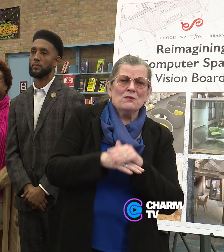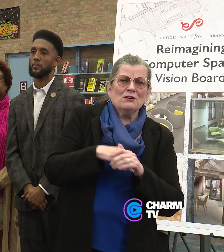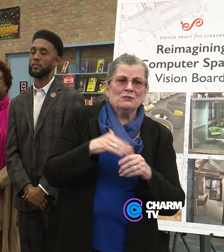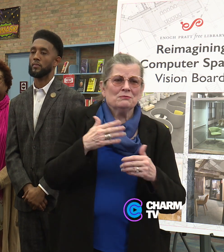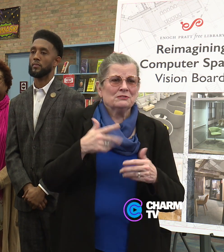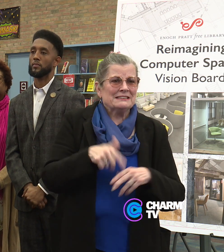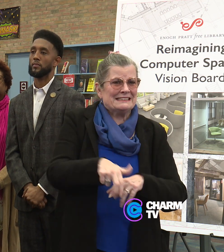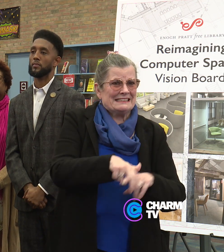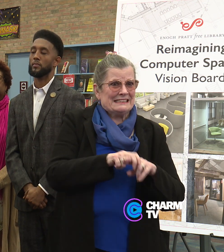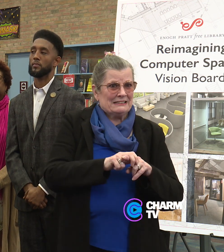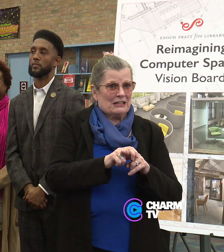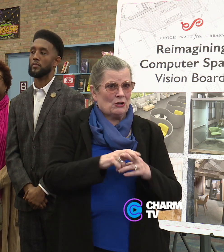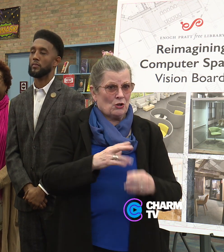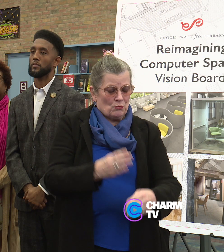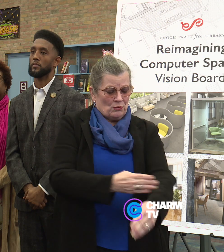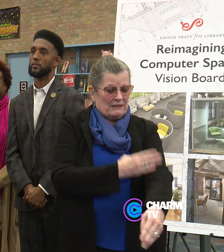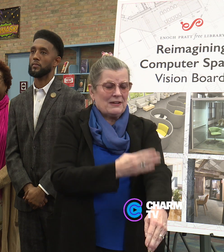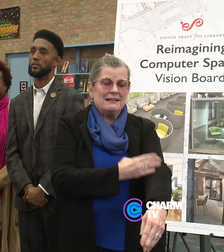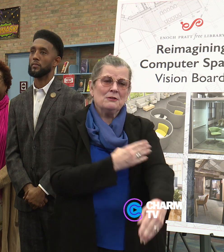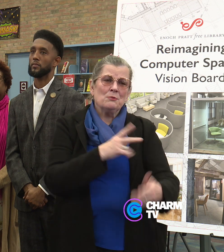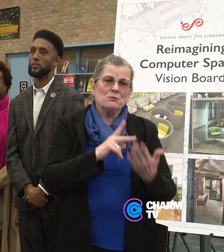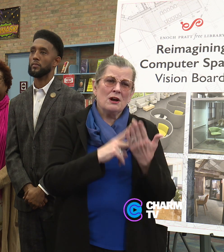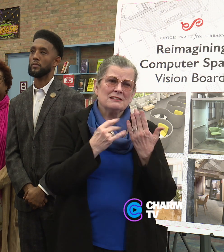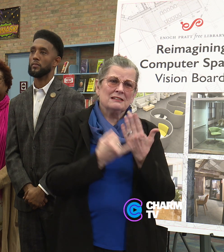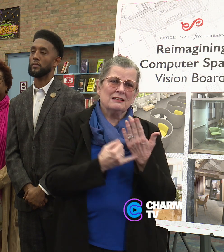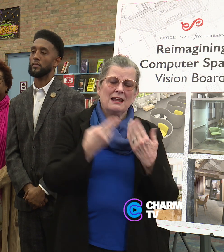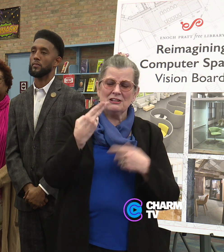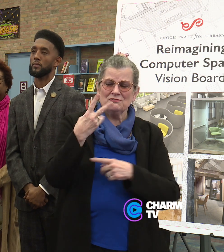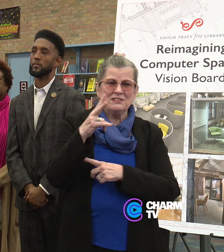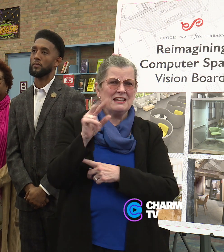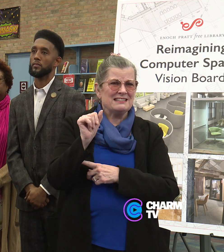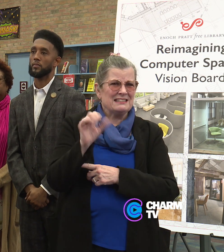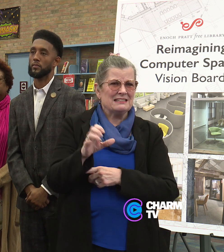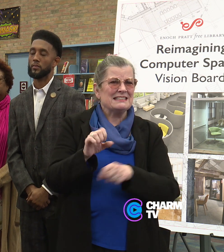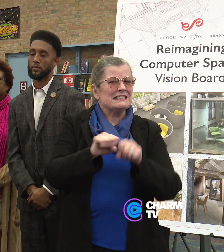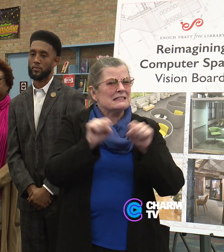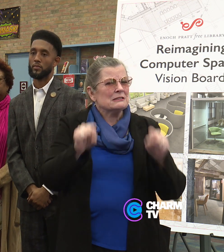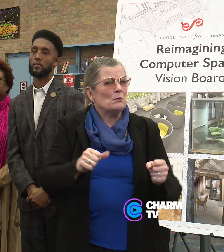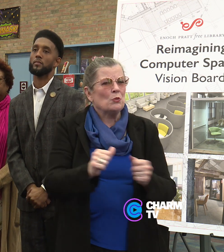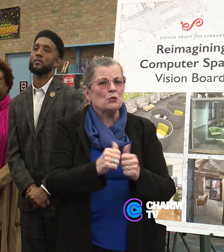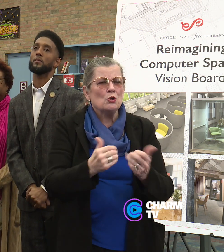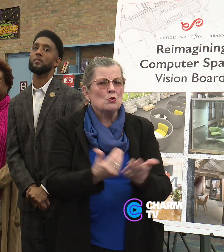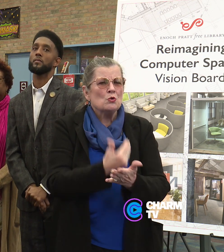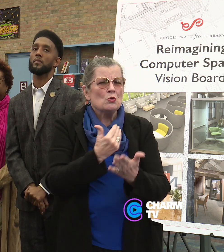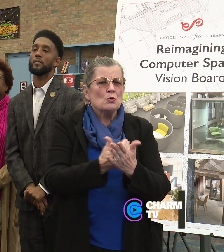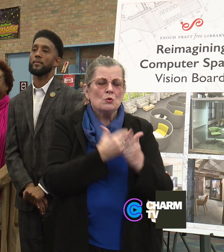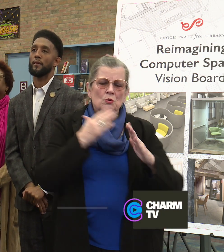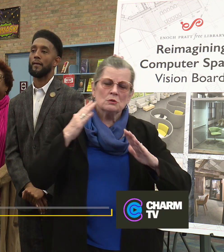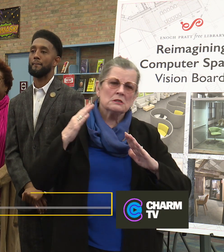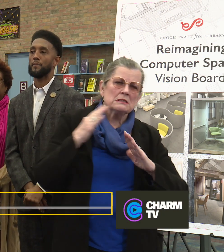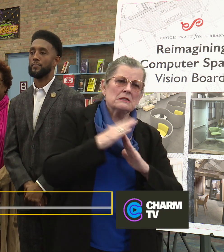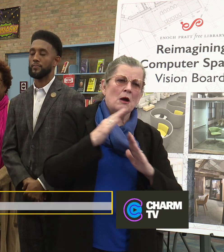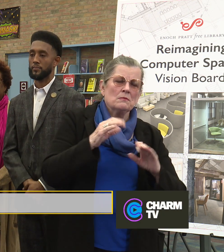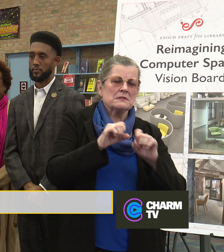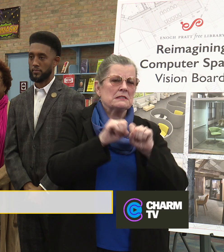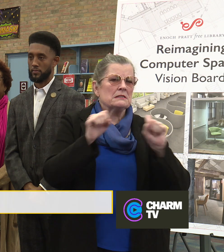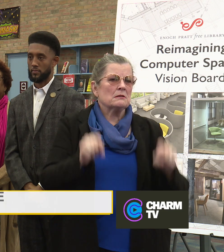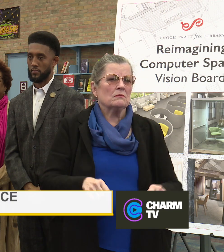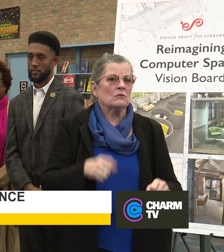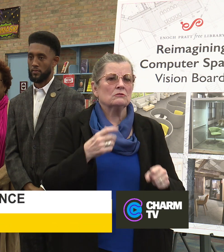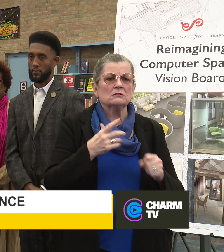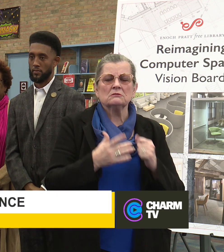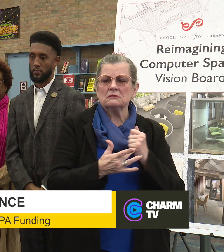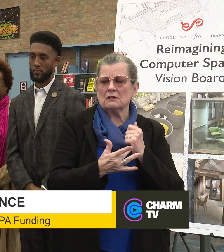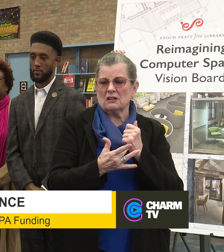renovation project will replace the existing HVAC systems with new, high-efficiency units that use modern technologies to optimize